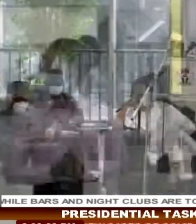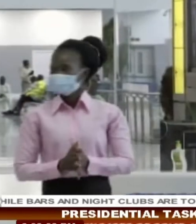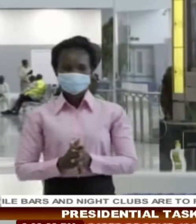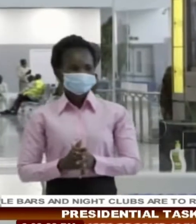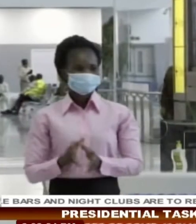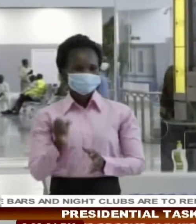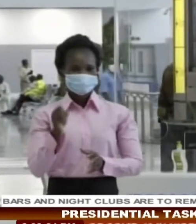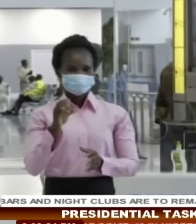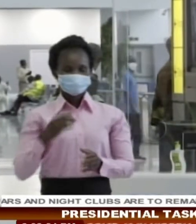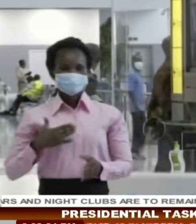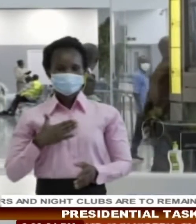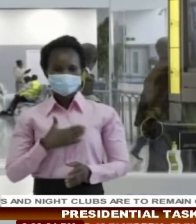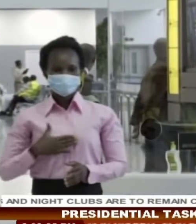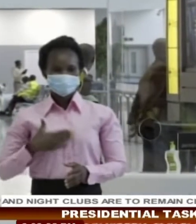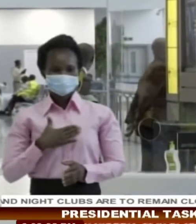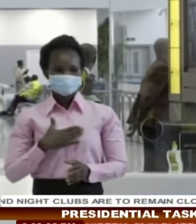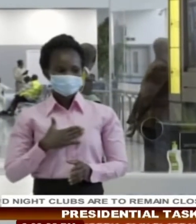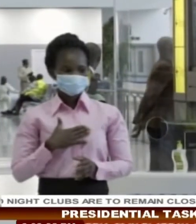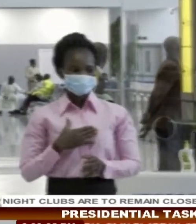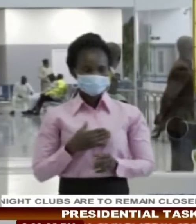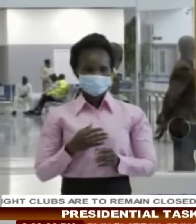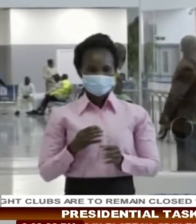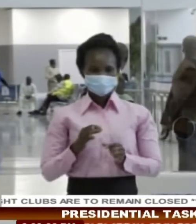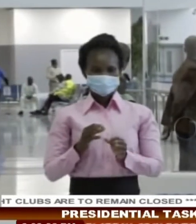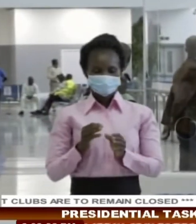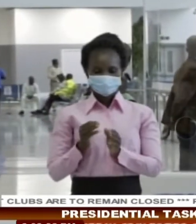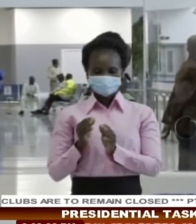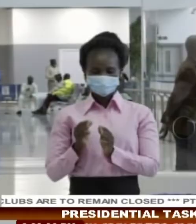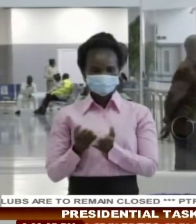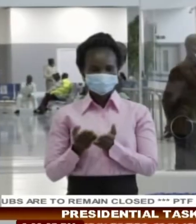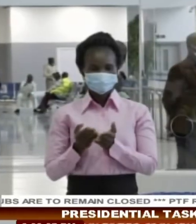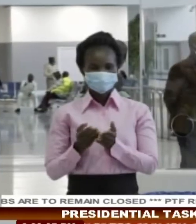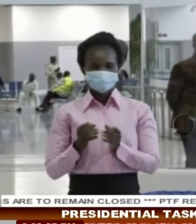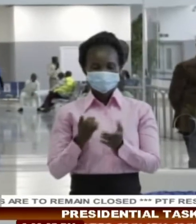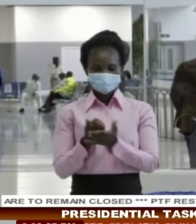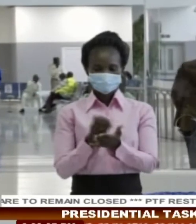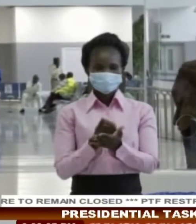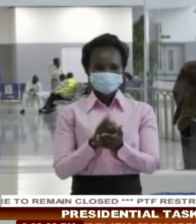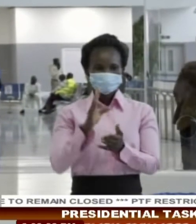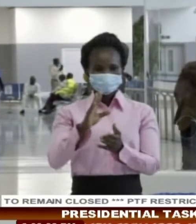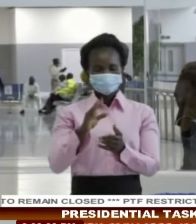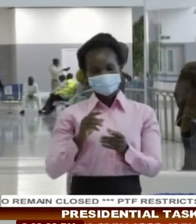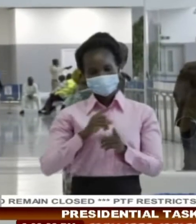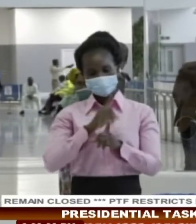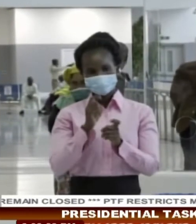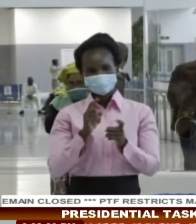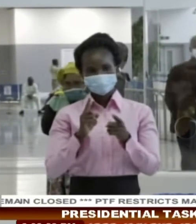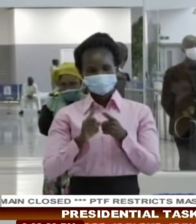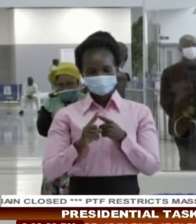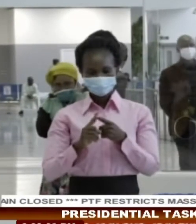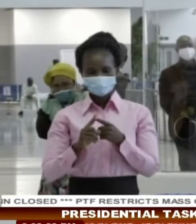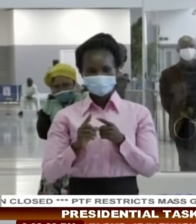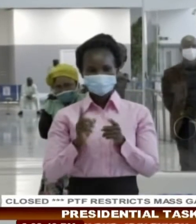So please frame your questions to interrogate what the chairman has